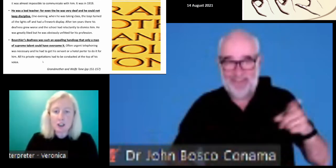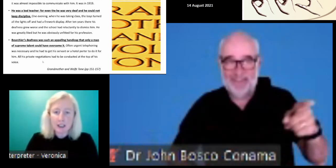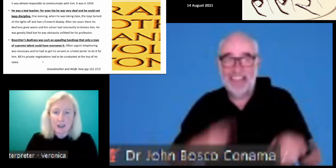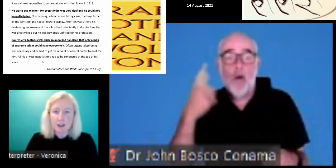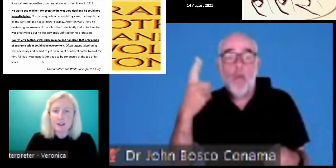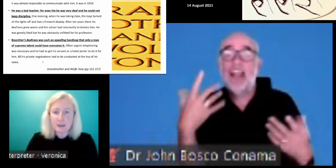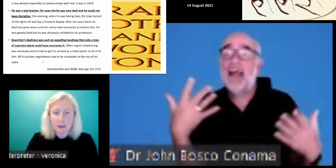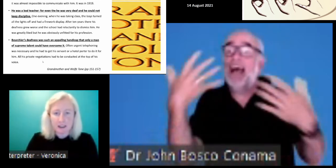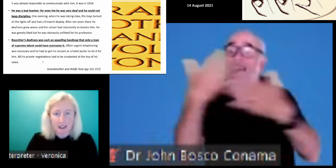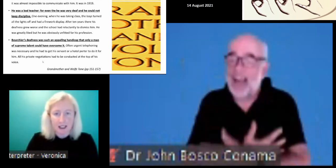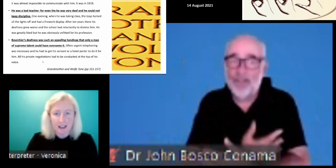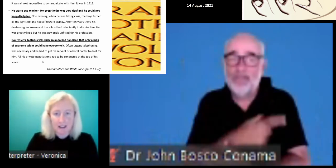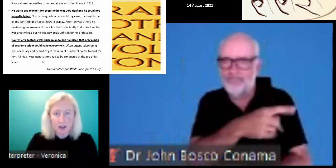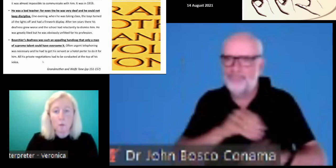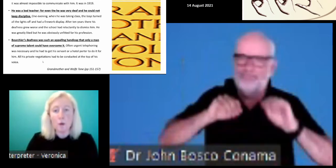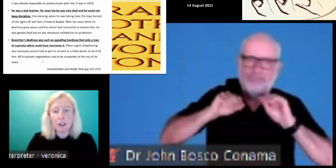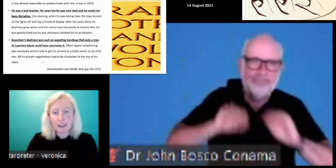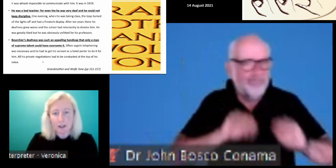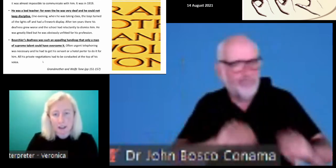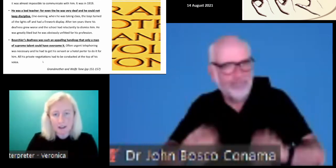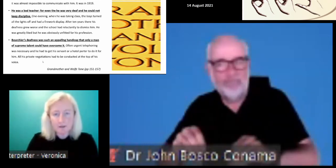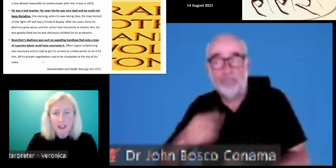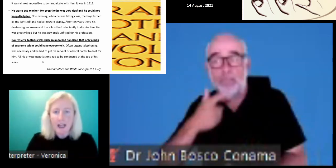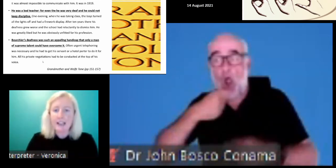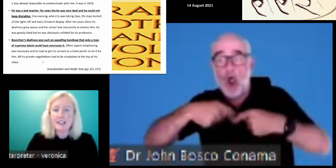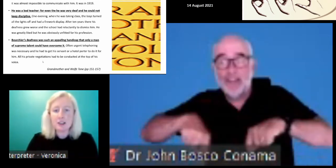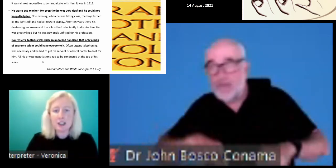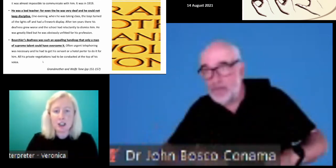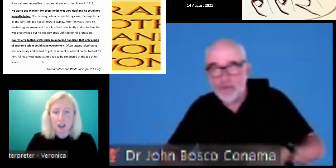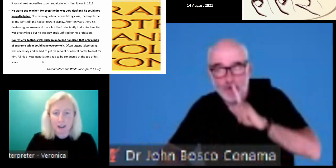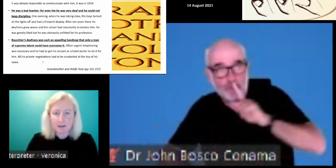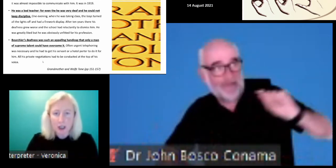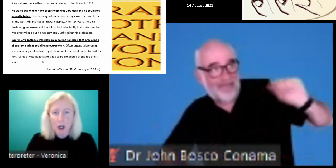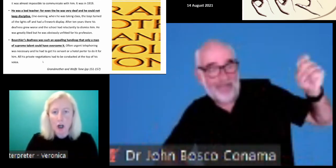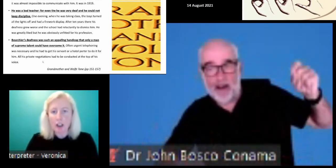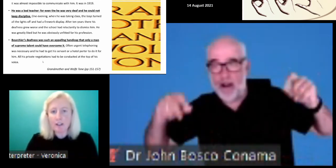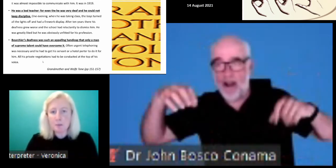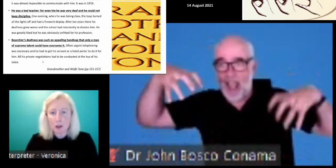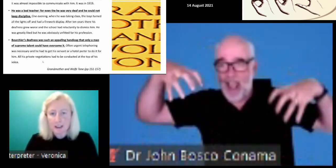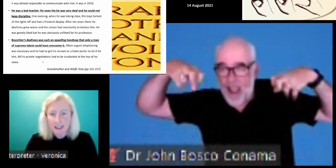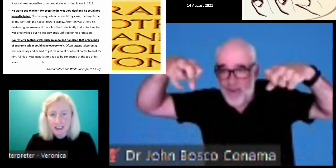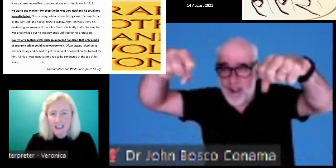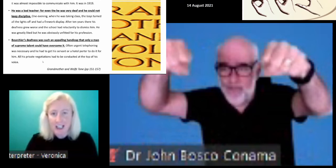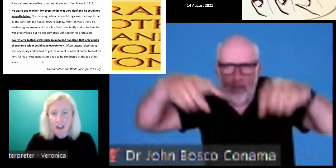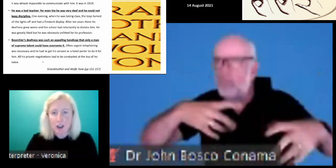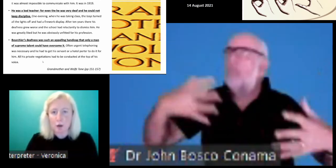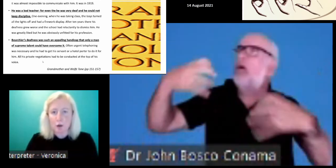the class, to discipline the class. One evening, as he was teaching, all of the boys decided to